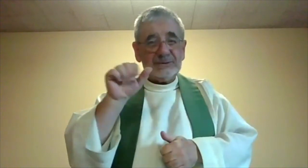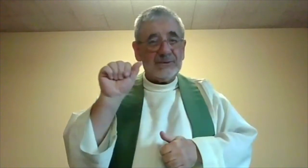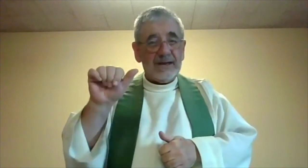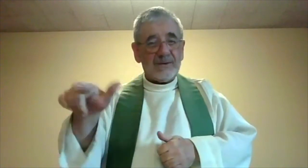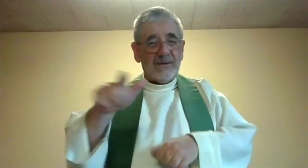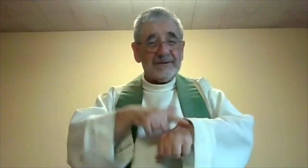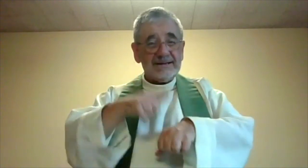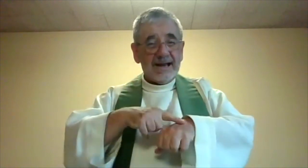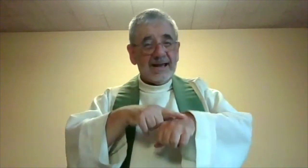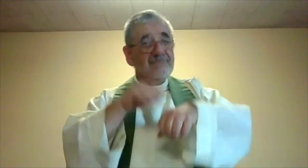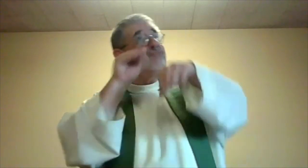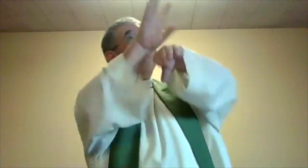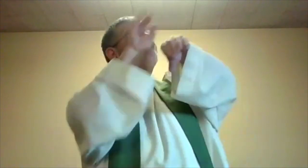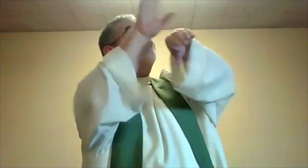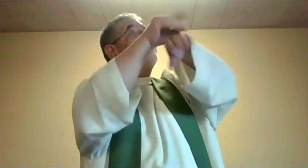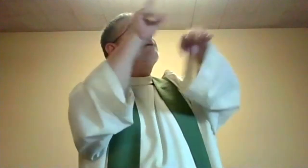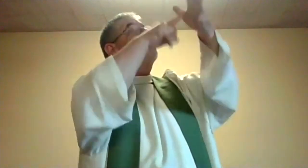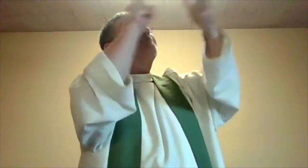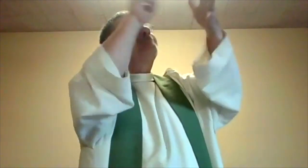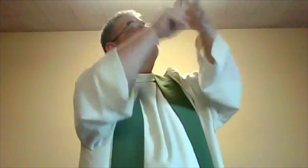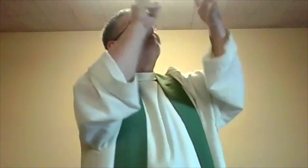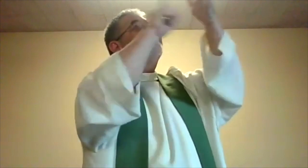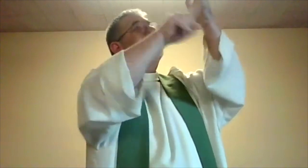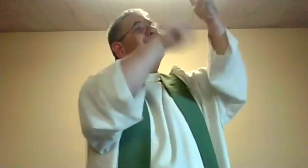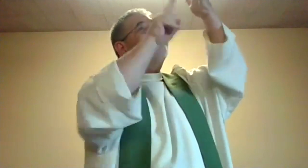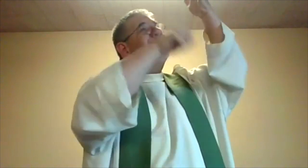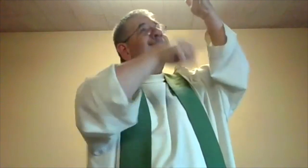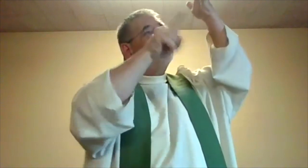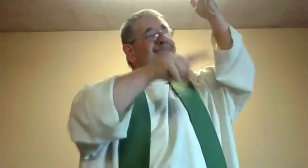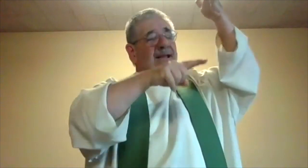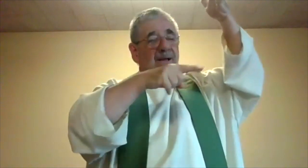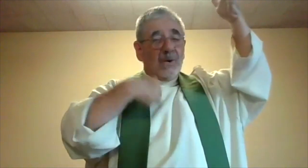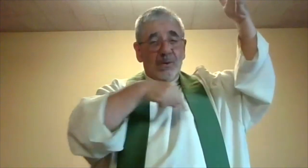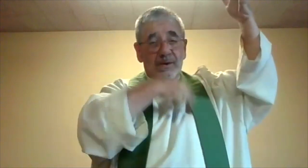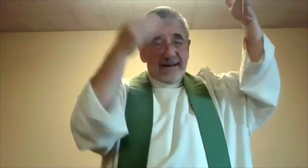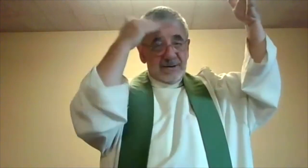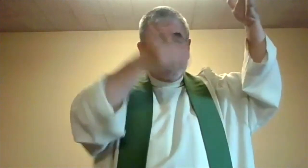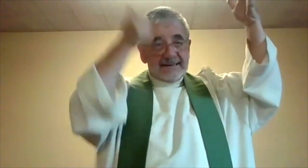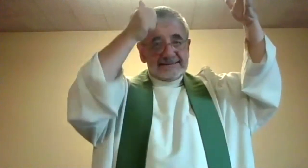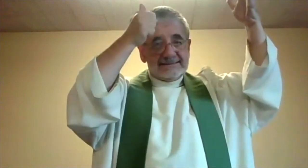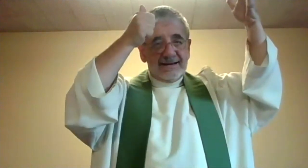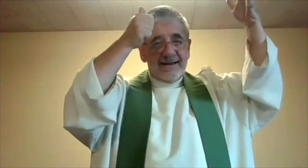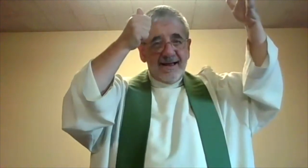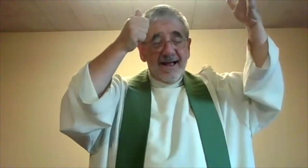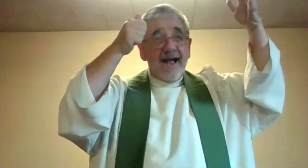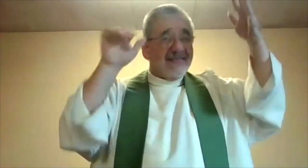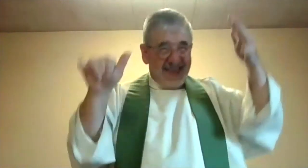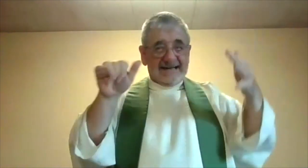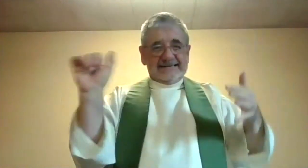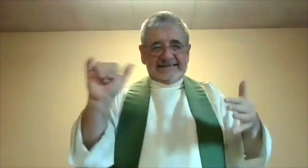Most of us do that all the time. We counsel God on a variety of matters because we're under the